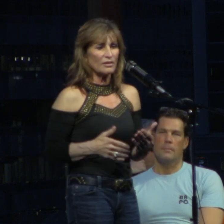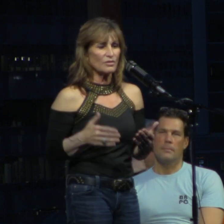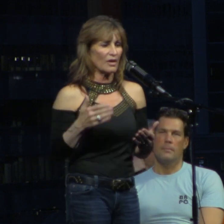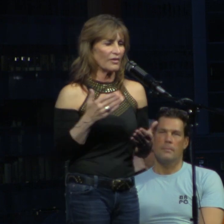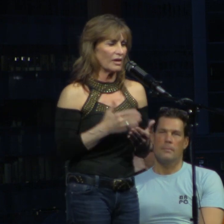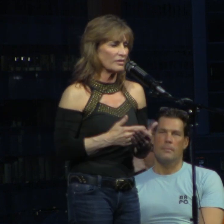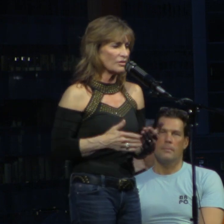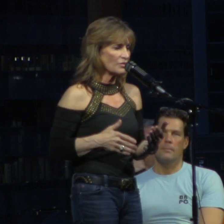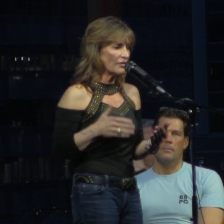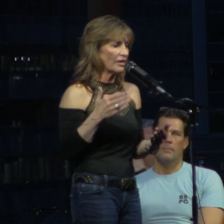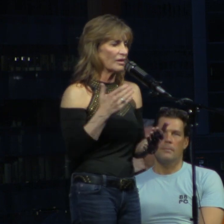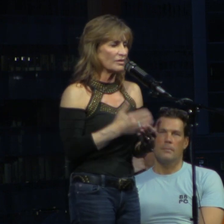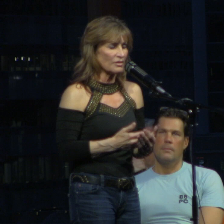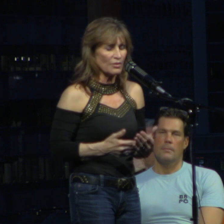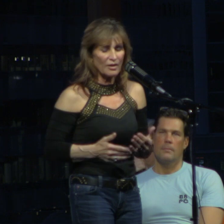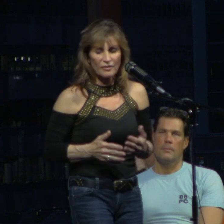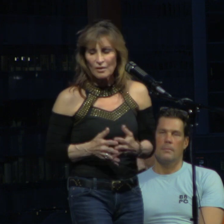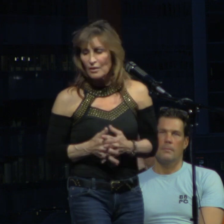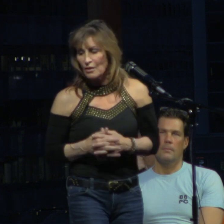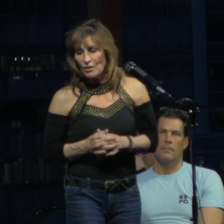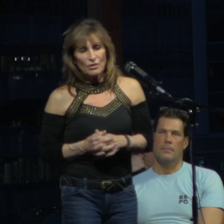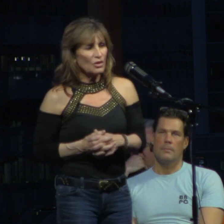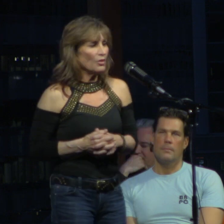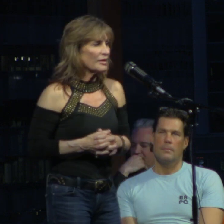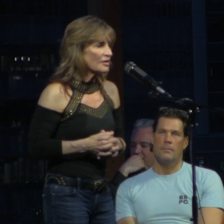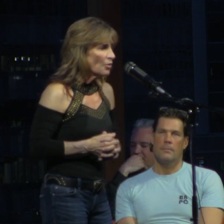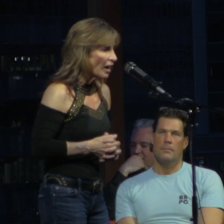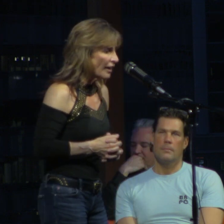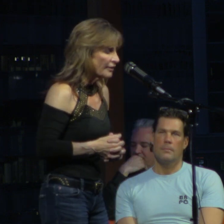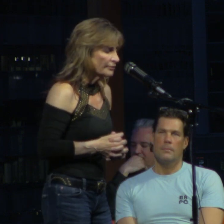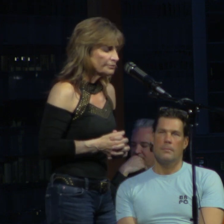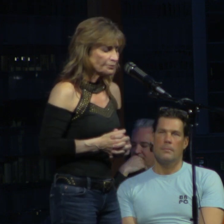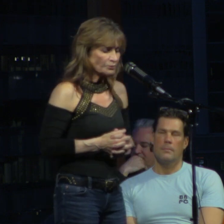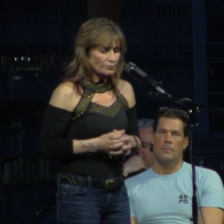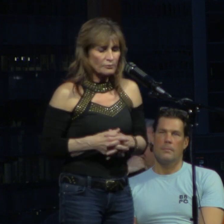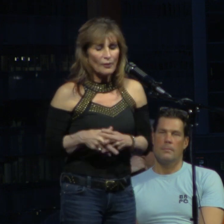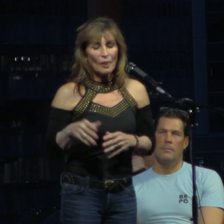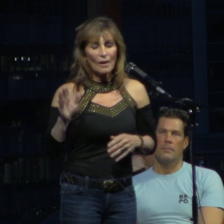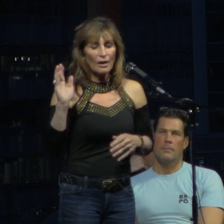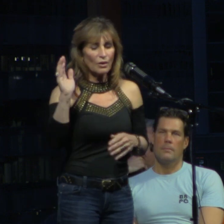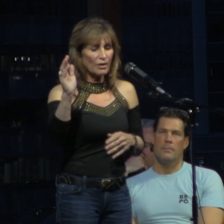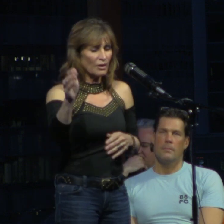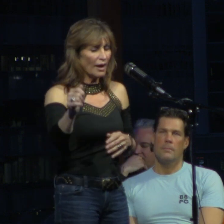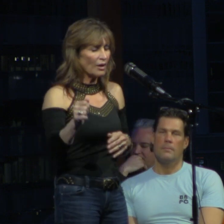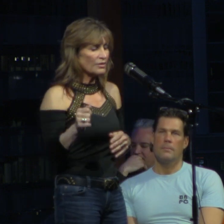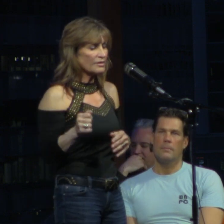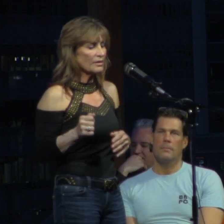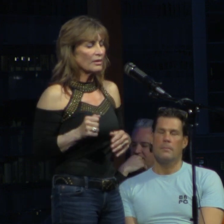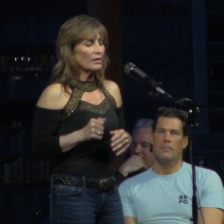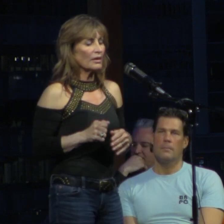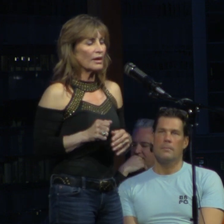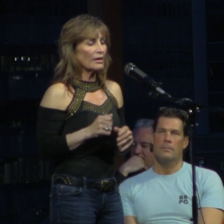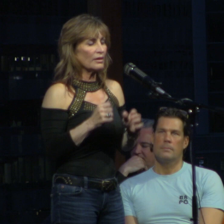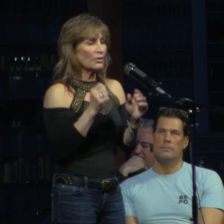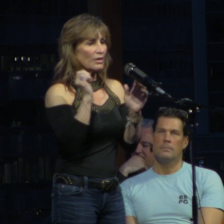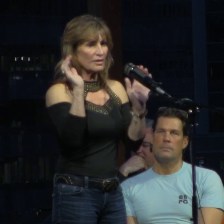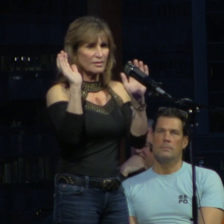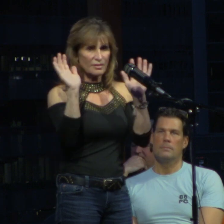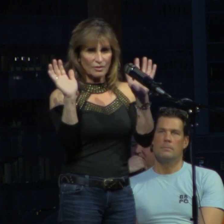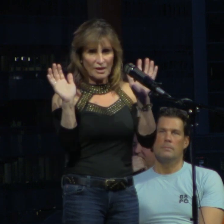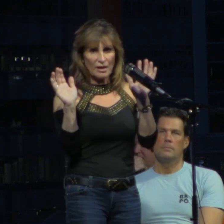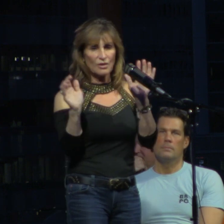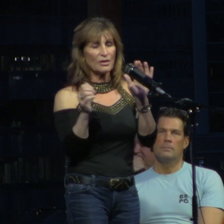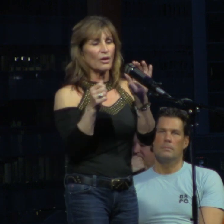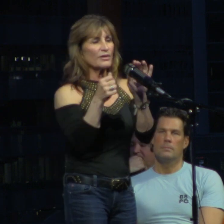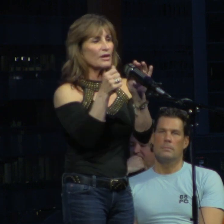can't tell his wife. I can't tell his wife. I can't tell his wife. 2 weeks go by. I go to their house. Again, it was